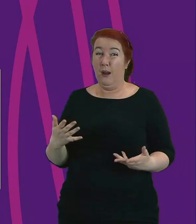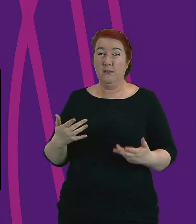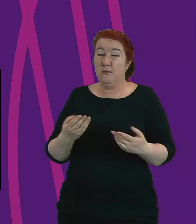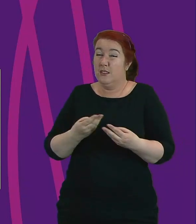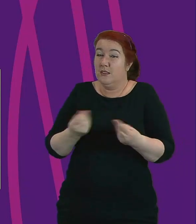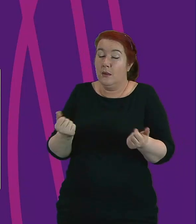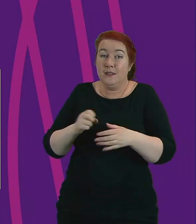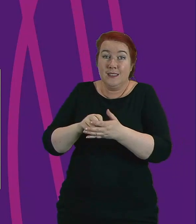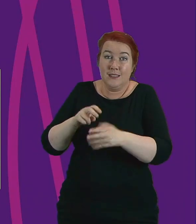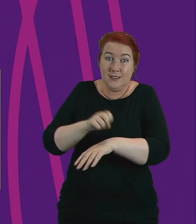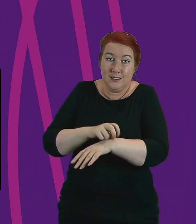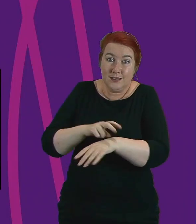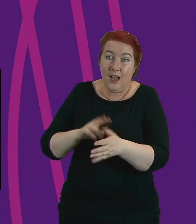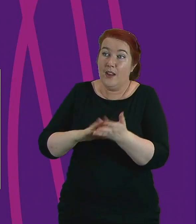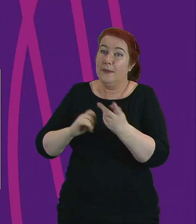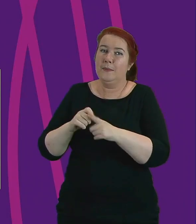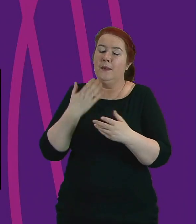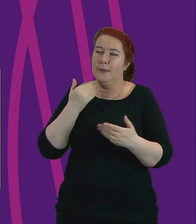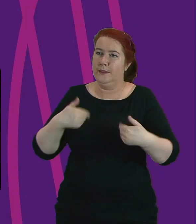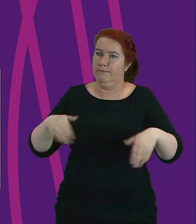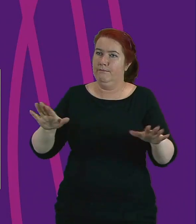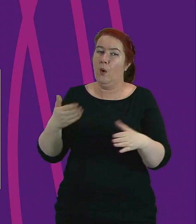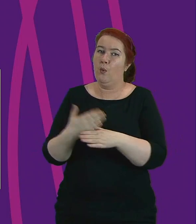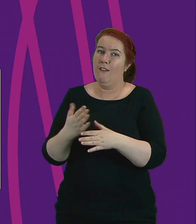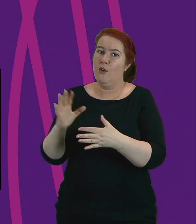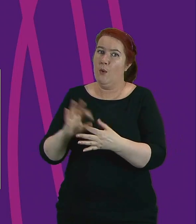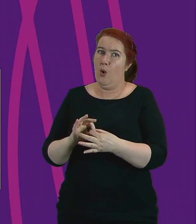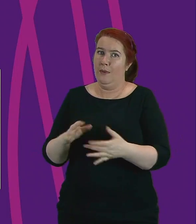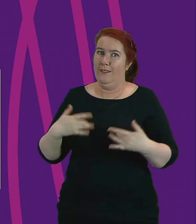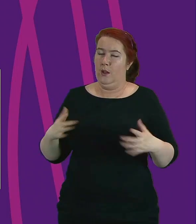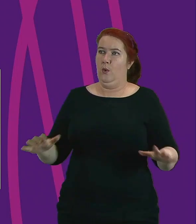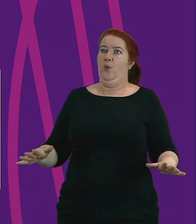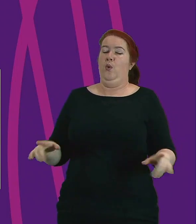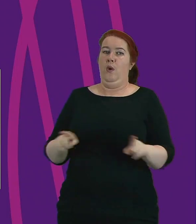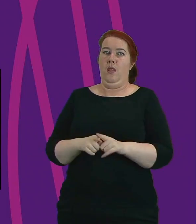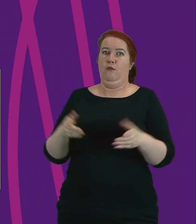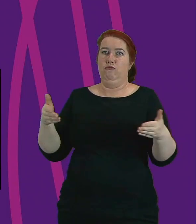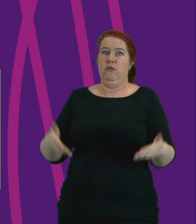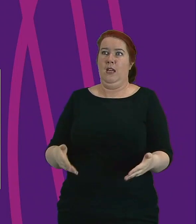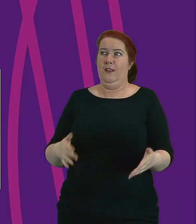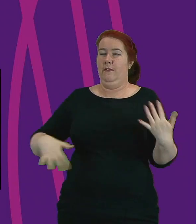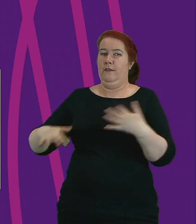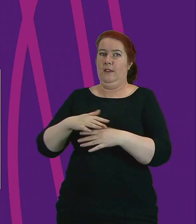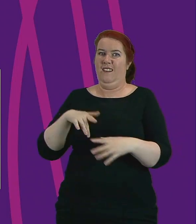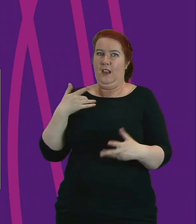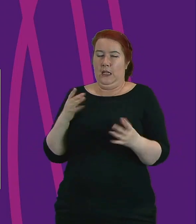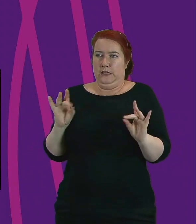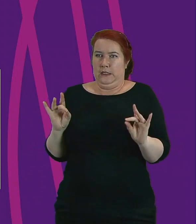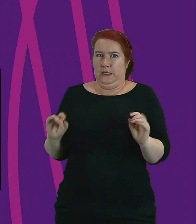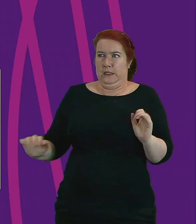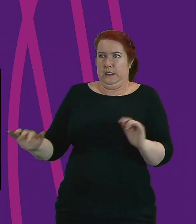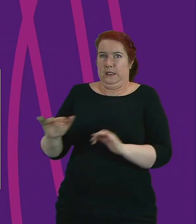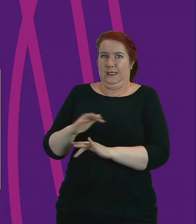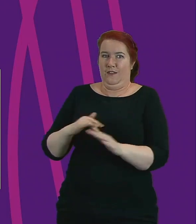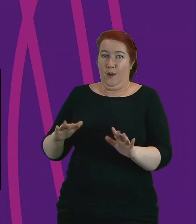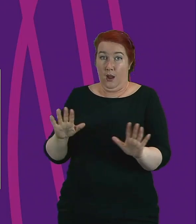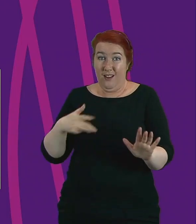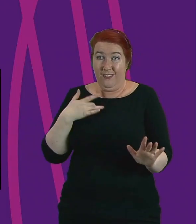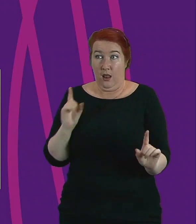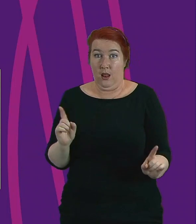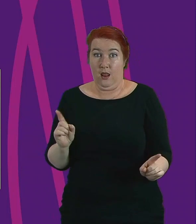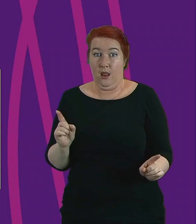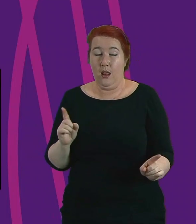parliamentary staff were asked to work from home. This place felt like a tomb, as if every surface was crawling with virus. Presiding Officer, I